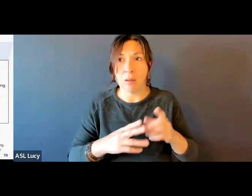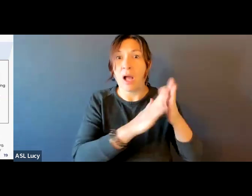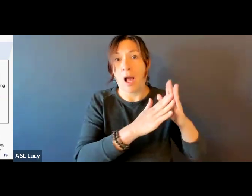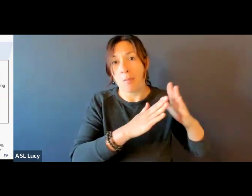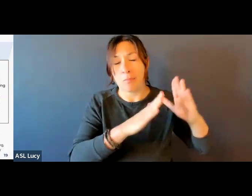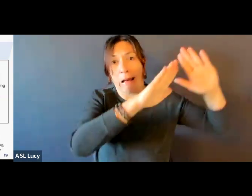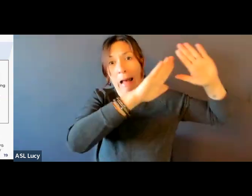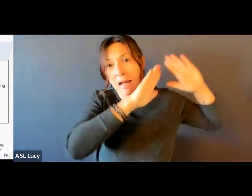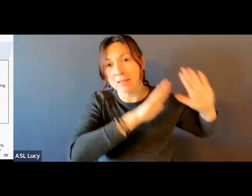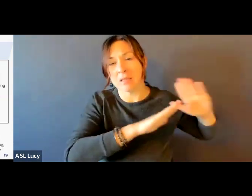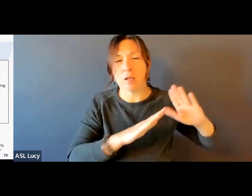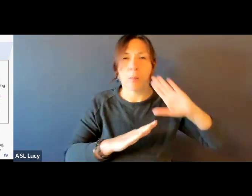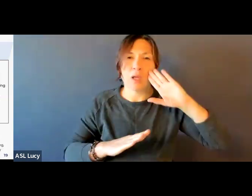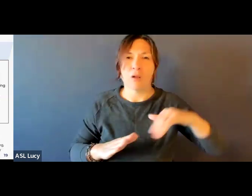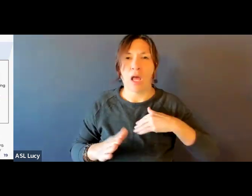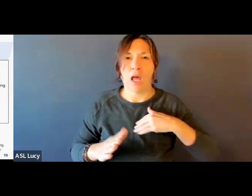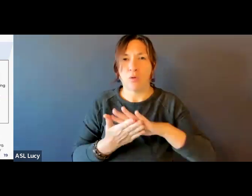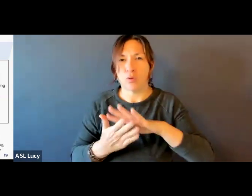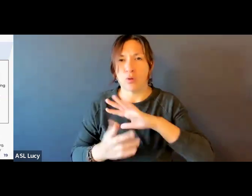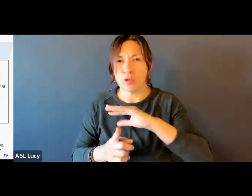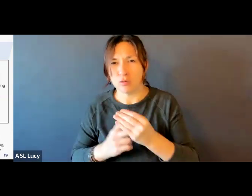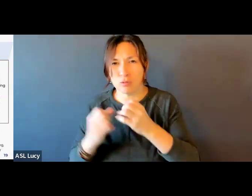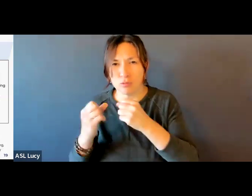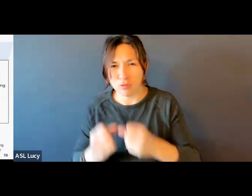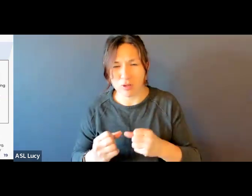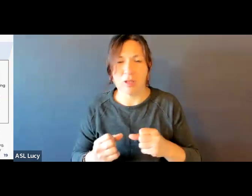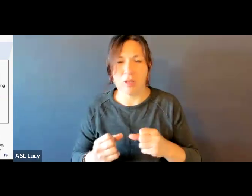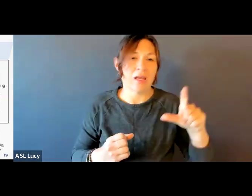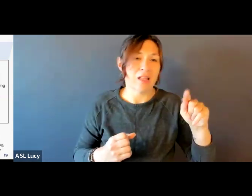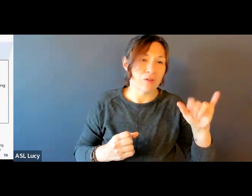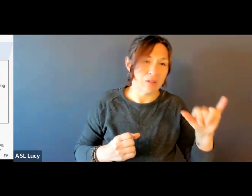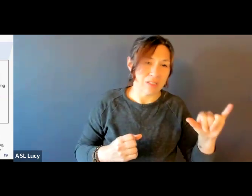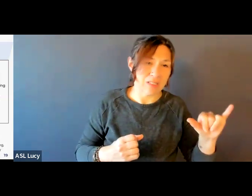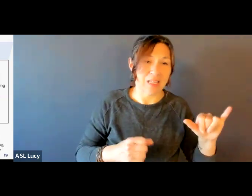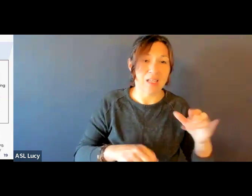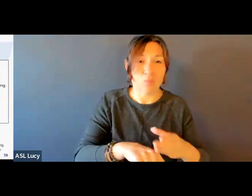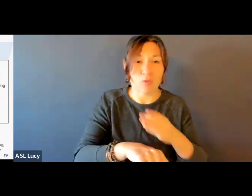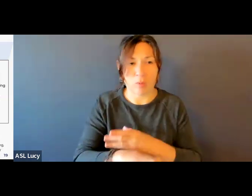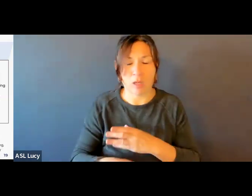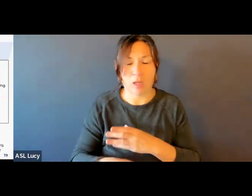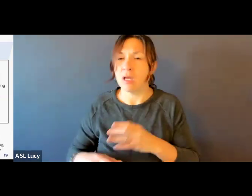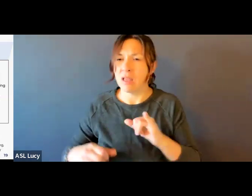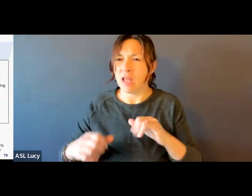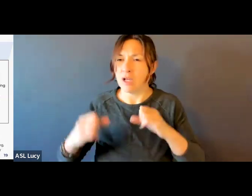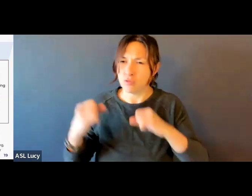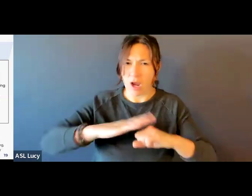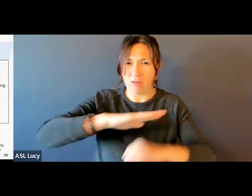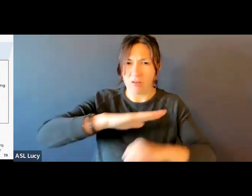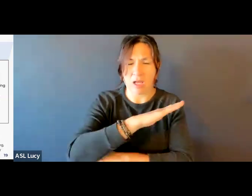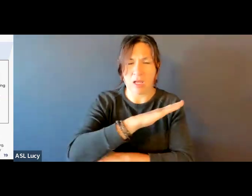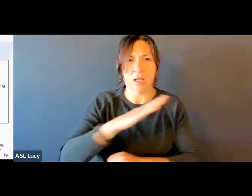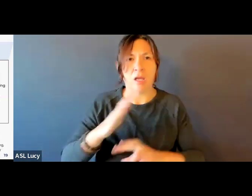culture and improvement in literacy provide a strong foundation and evidence that we are capable of great